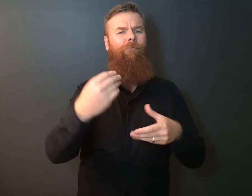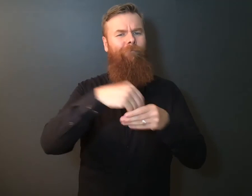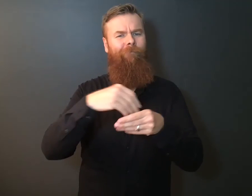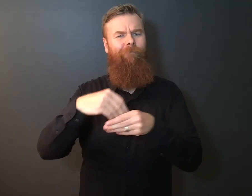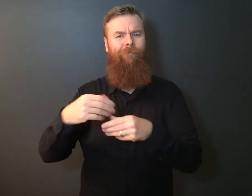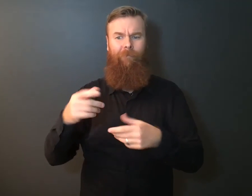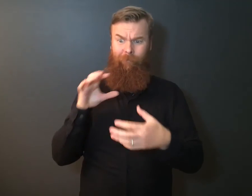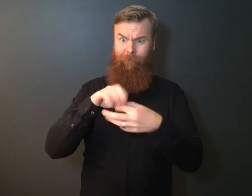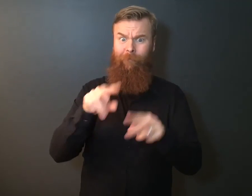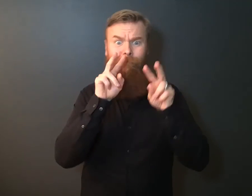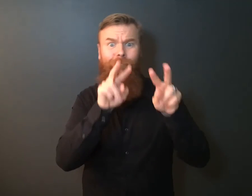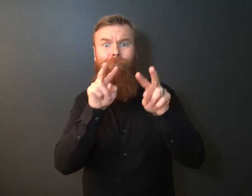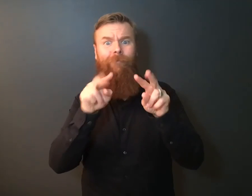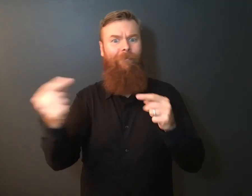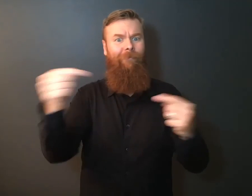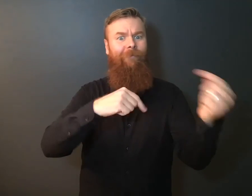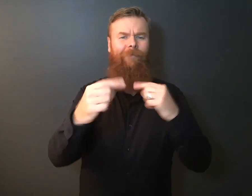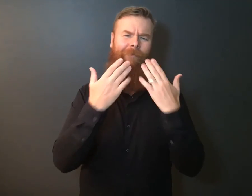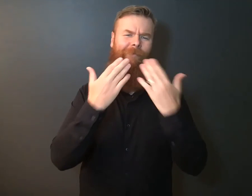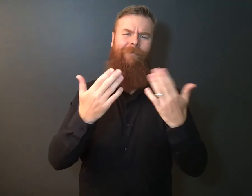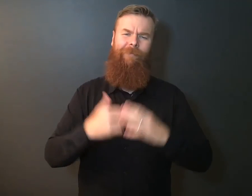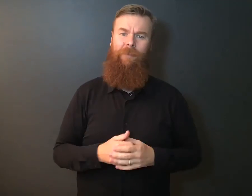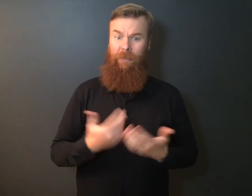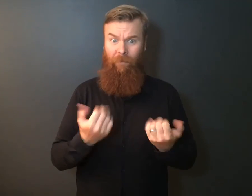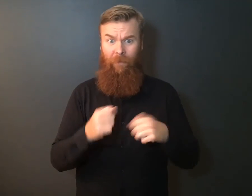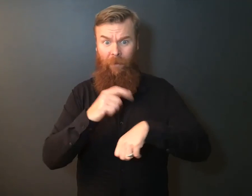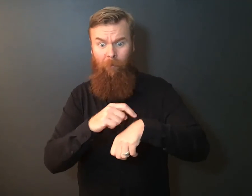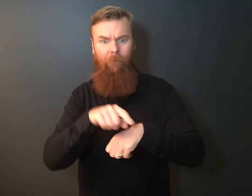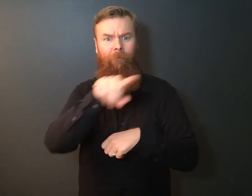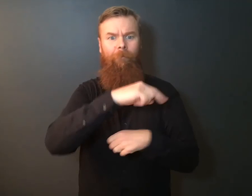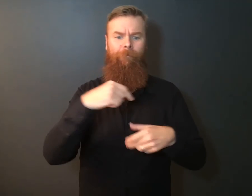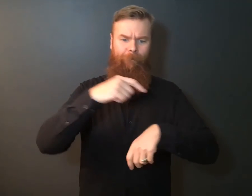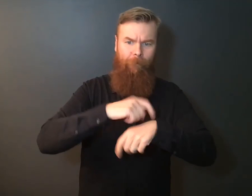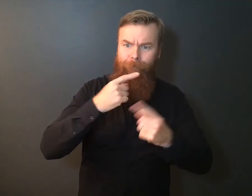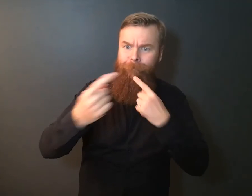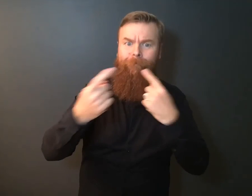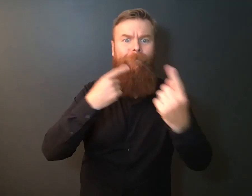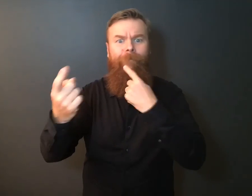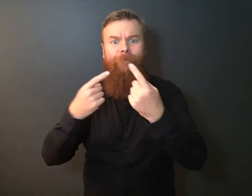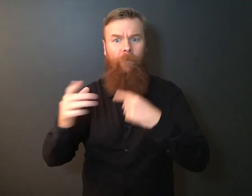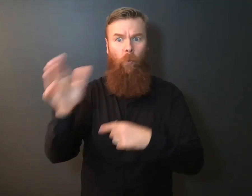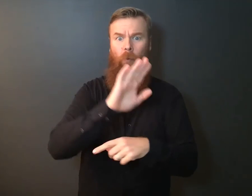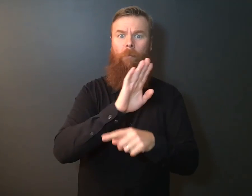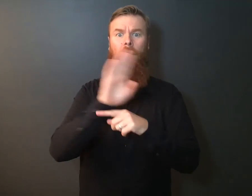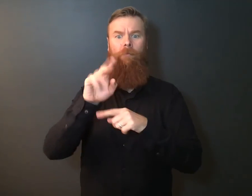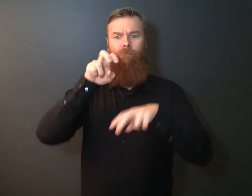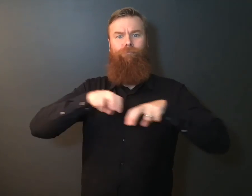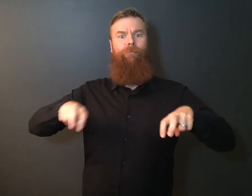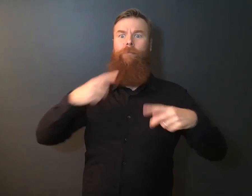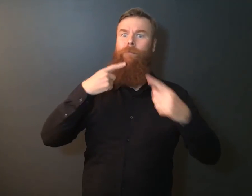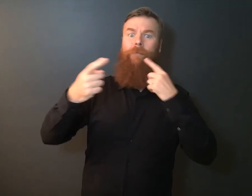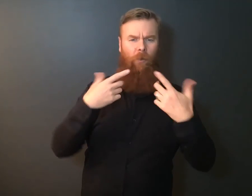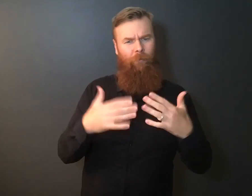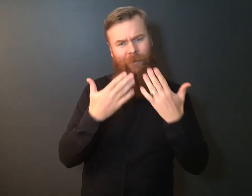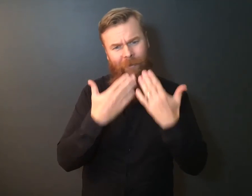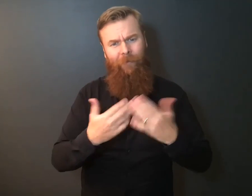time to take part in this discussion, all the panelists, all my colleagues as well, all the organizers,